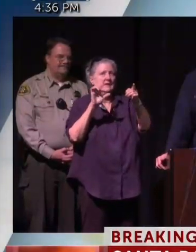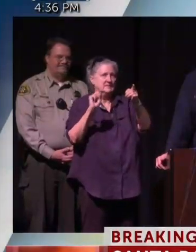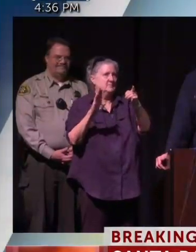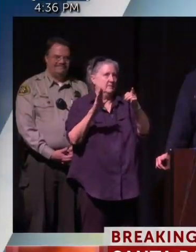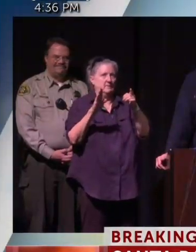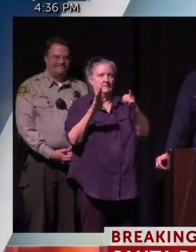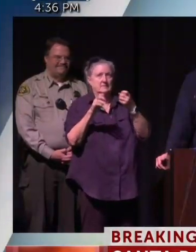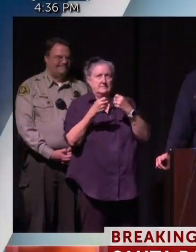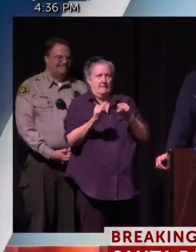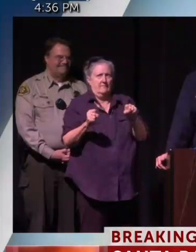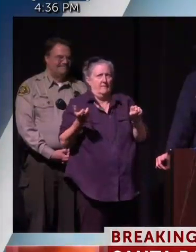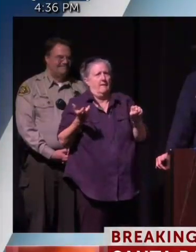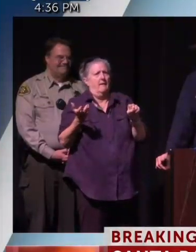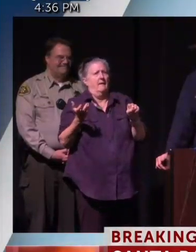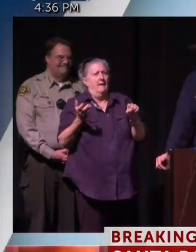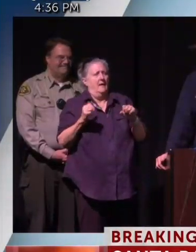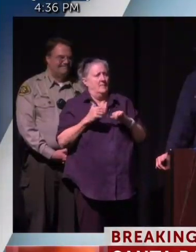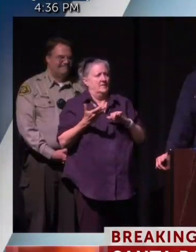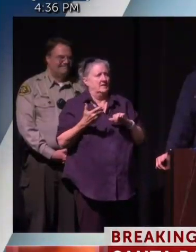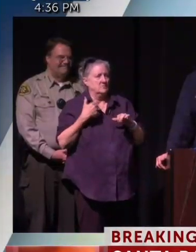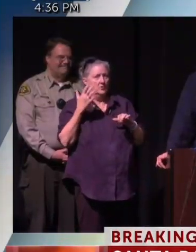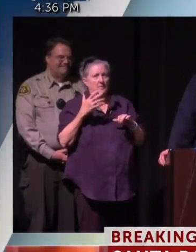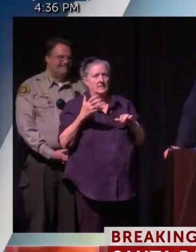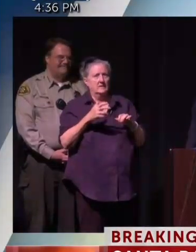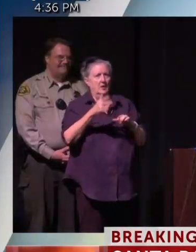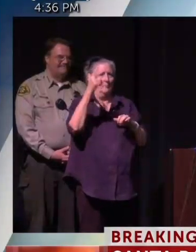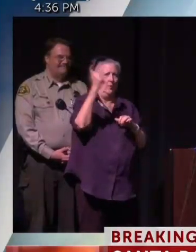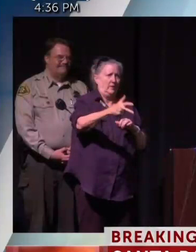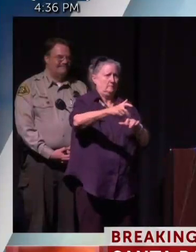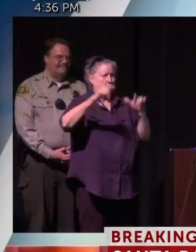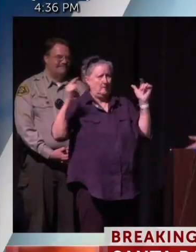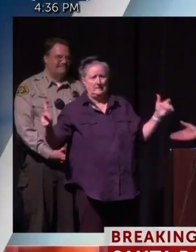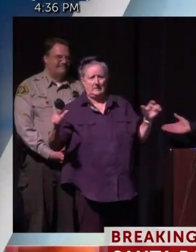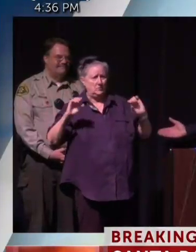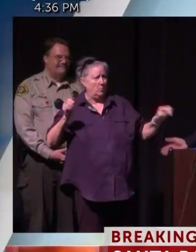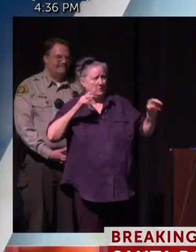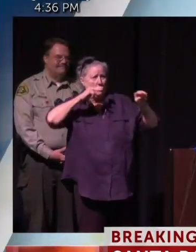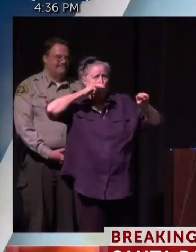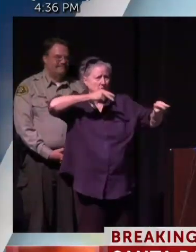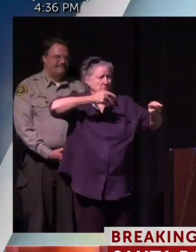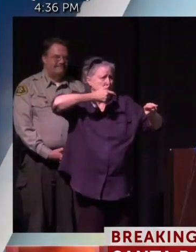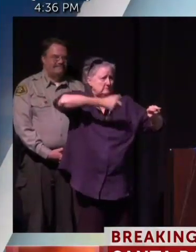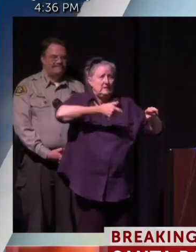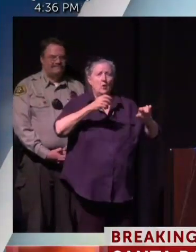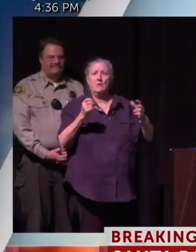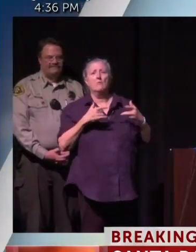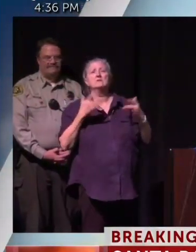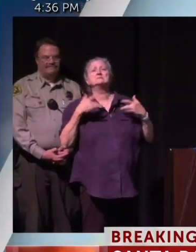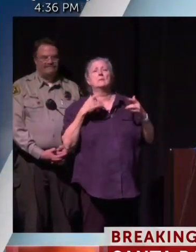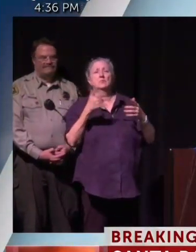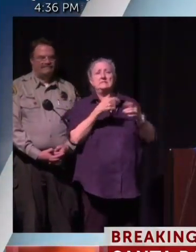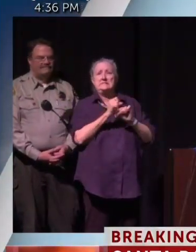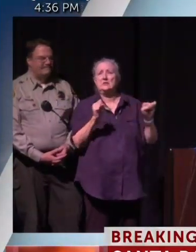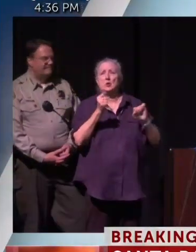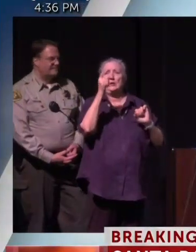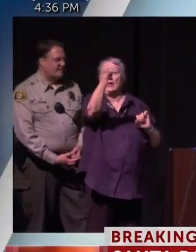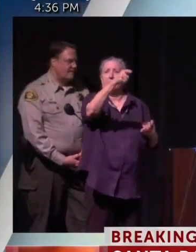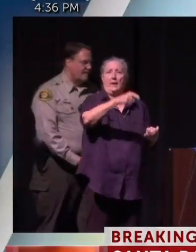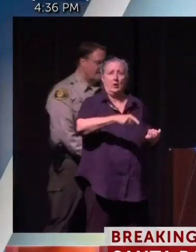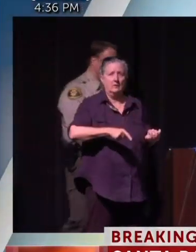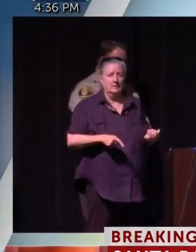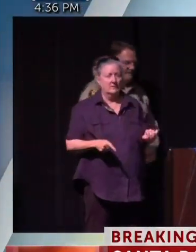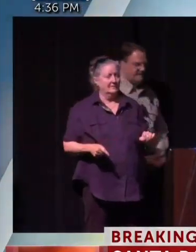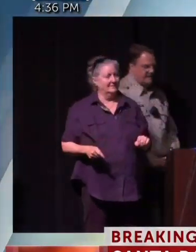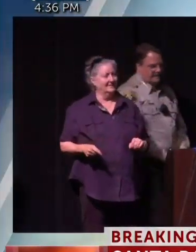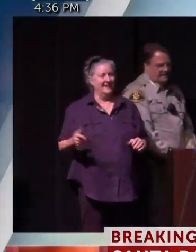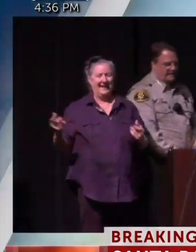UCSB? Am I going to be in a big parking lot that's unattended, or what's the skinny on that? Sheriff, can you speak